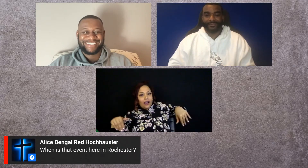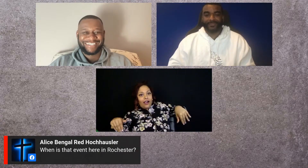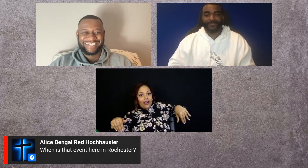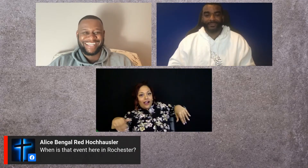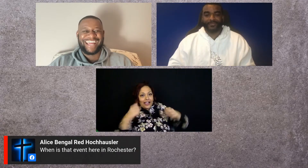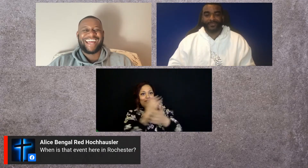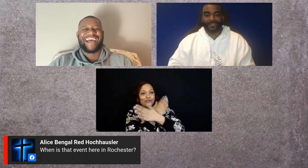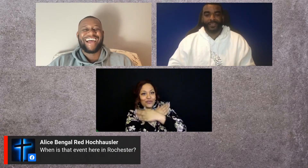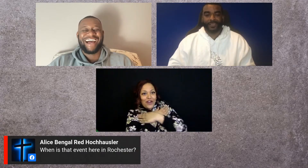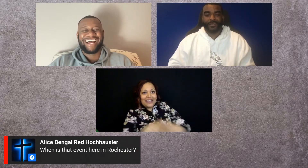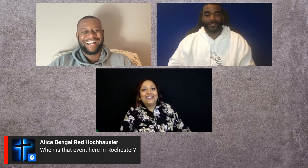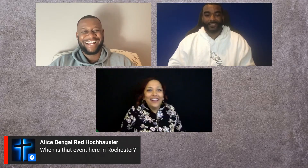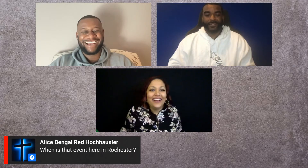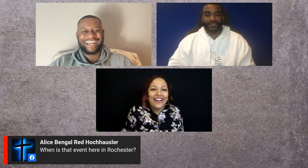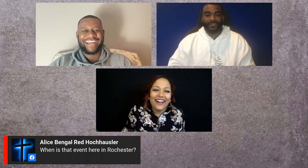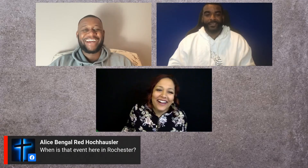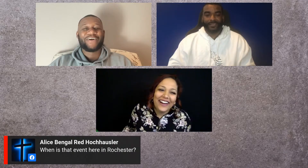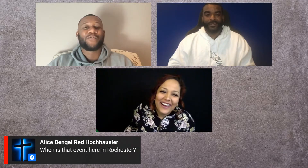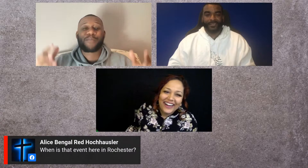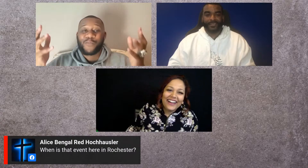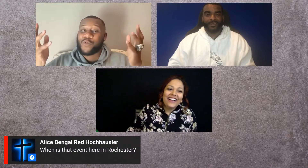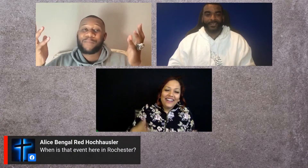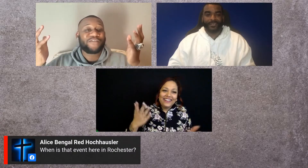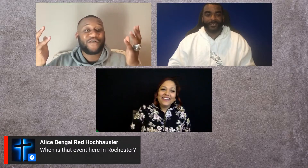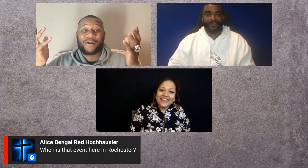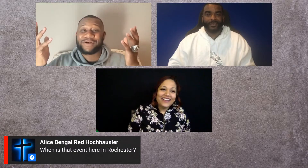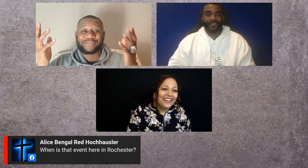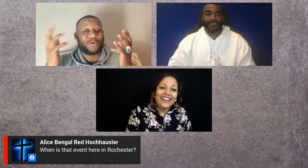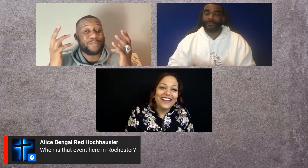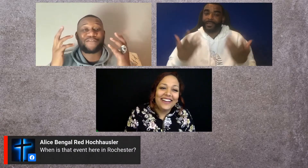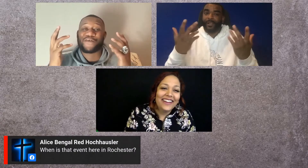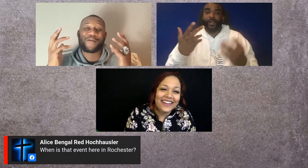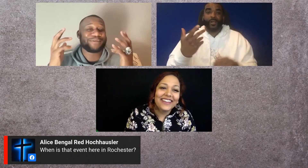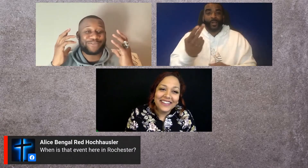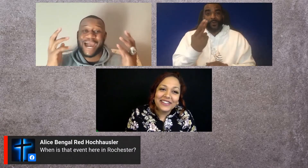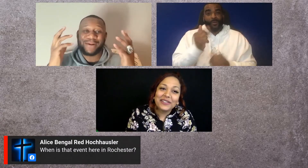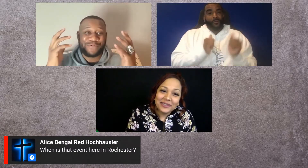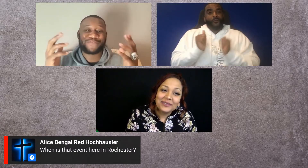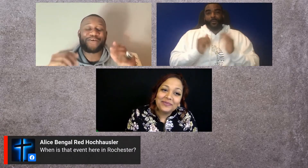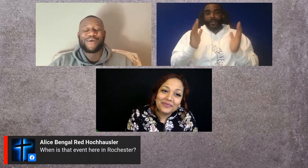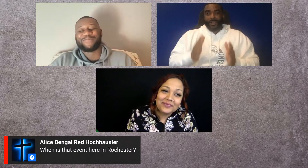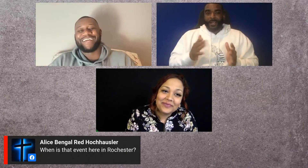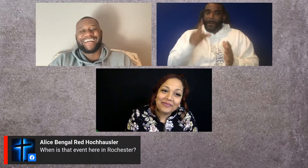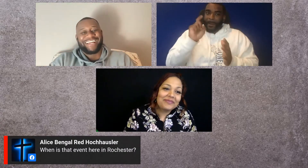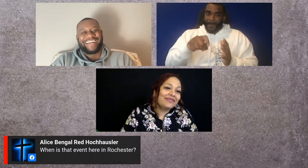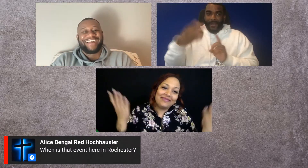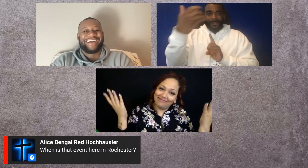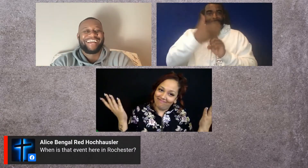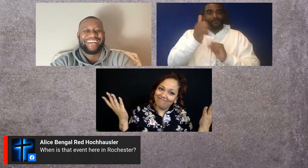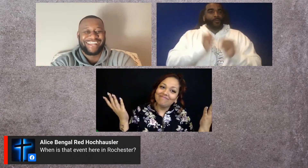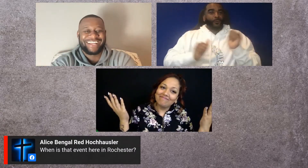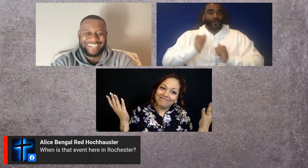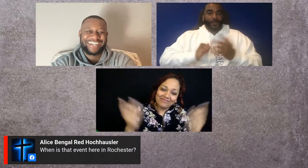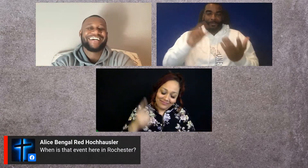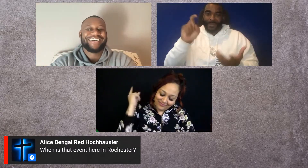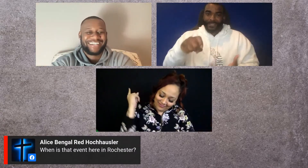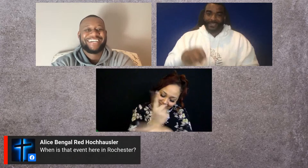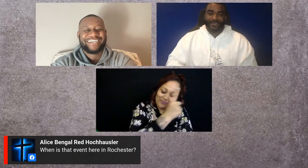Yeah, you're just exhausted. You got to rest. We're performers. You got to perform.